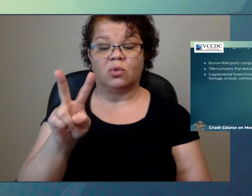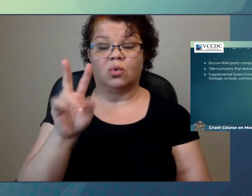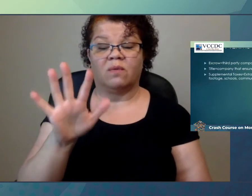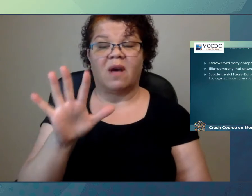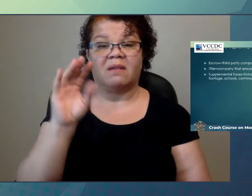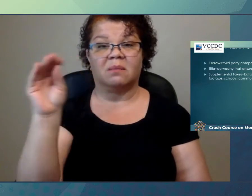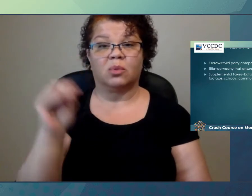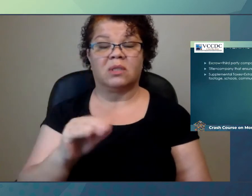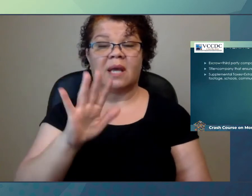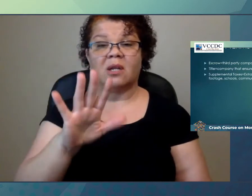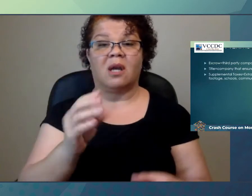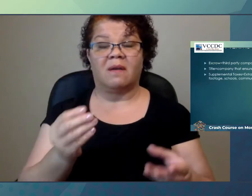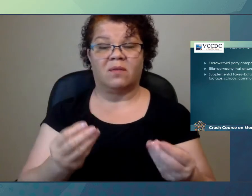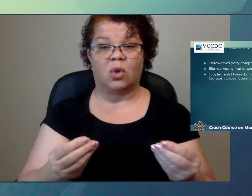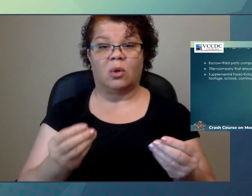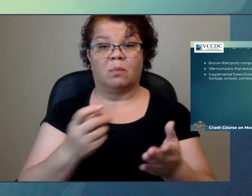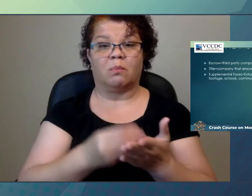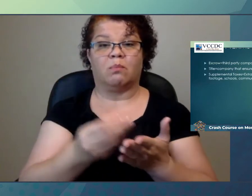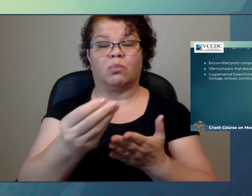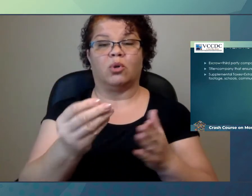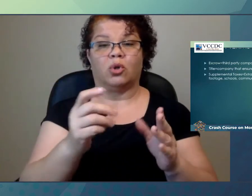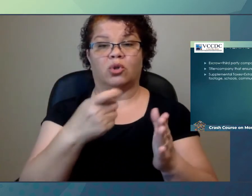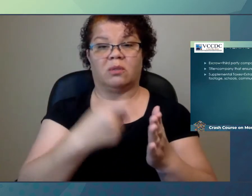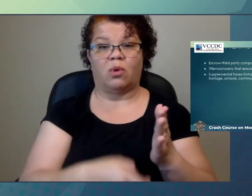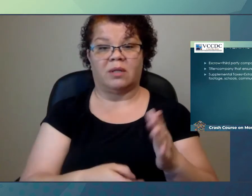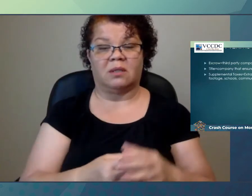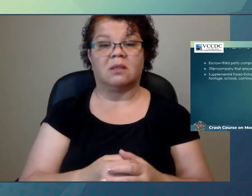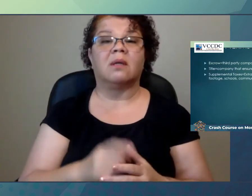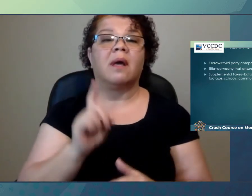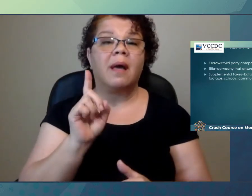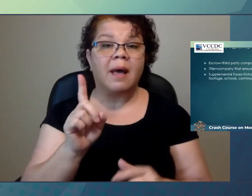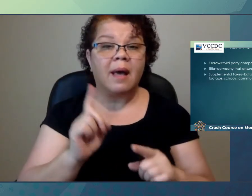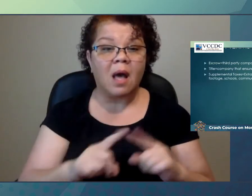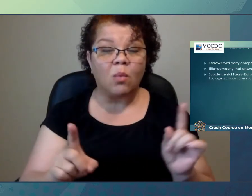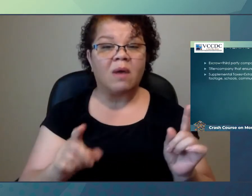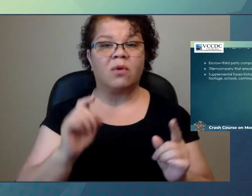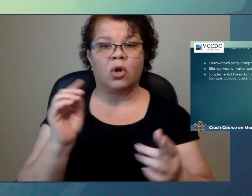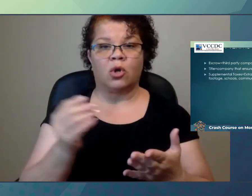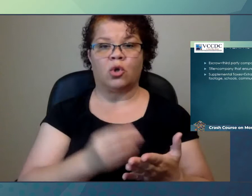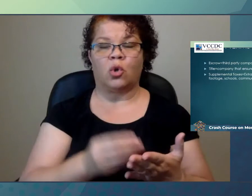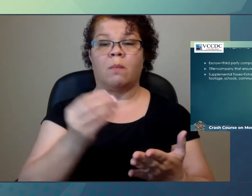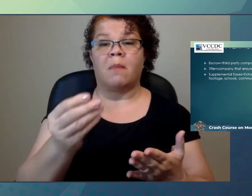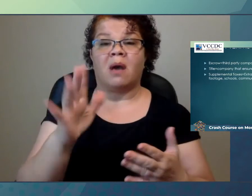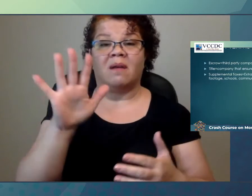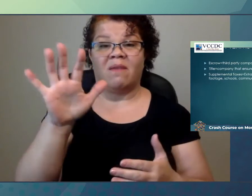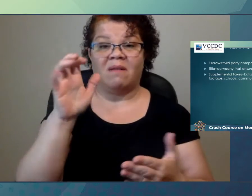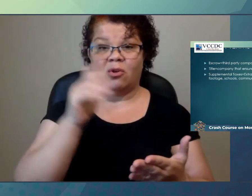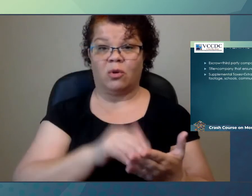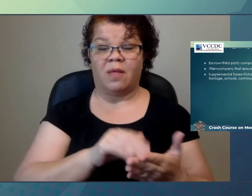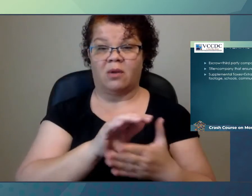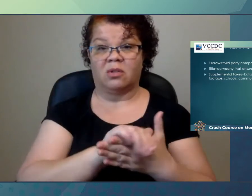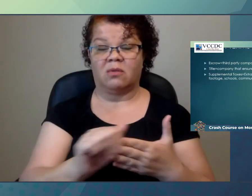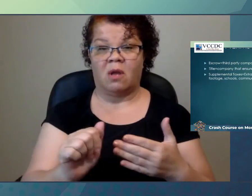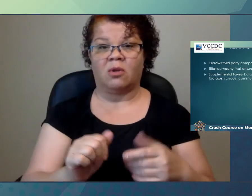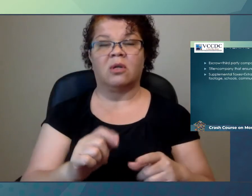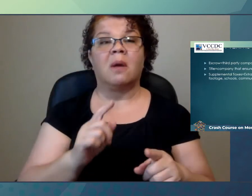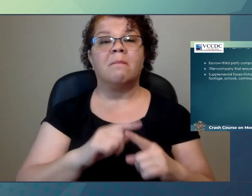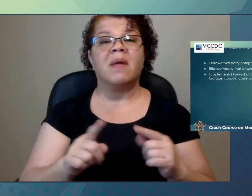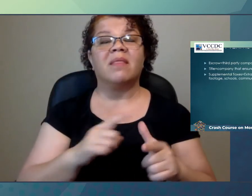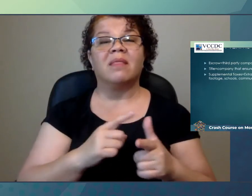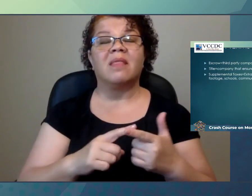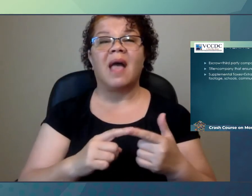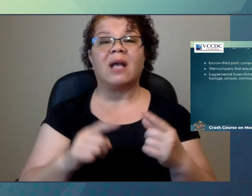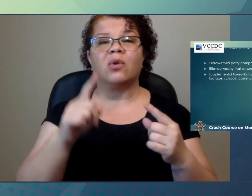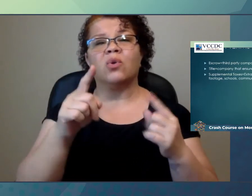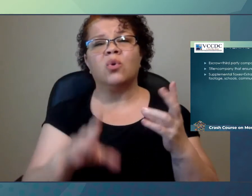1.25% of your purchase price. However, let's say you buy that $500,000 home and in a few years you add some